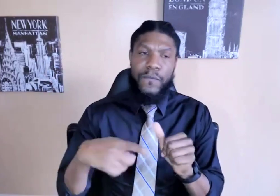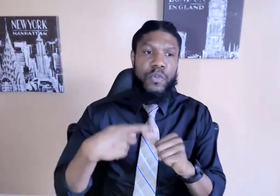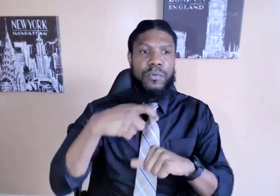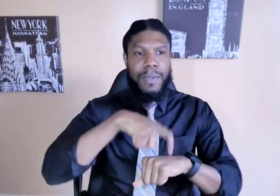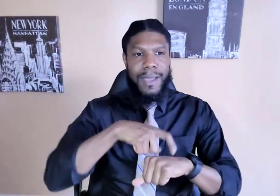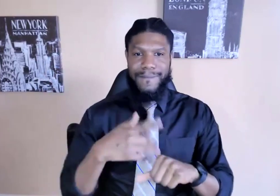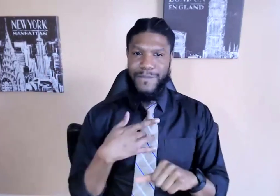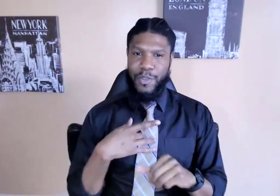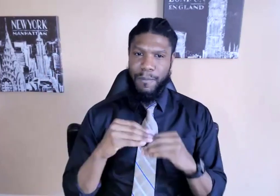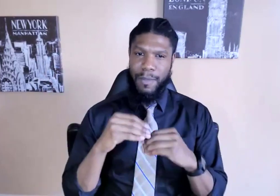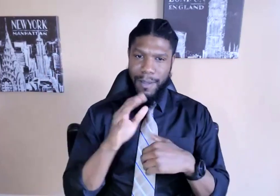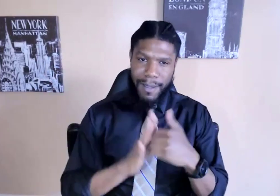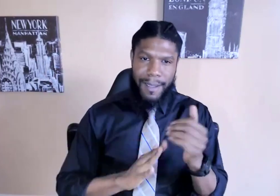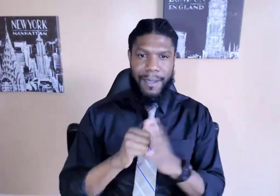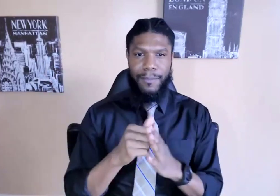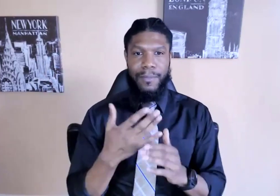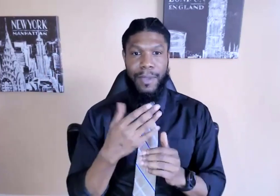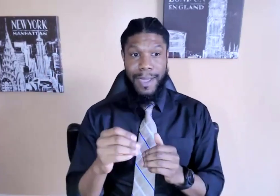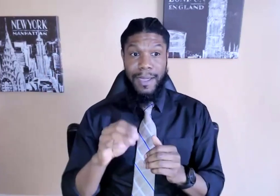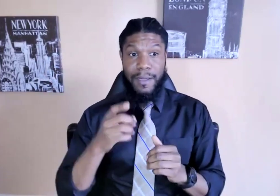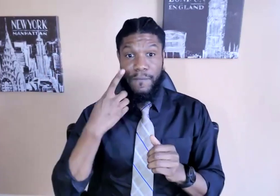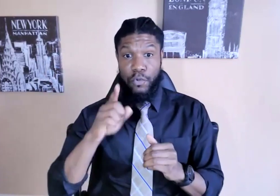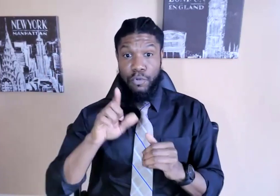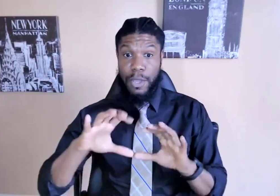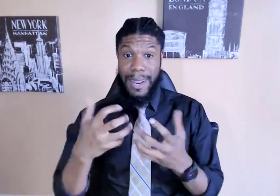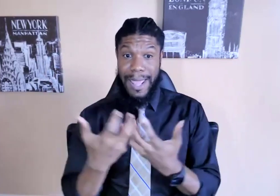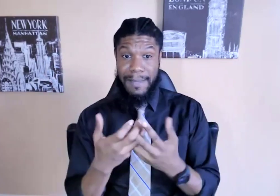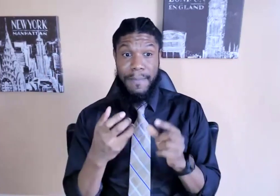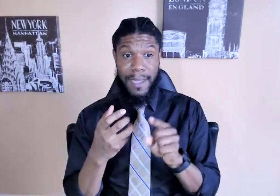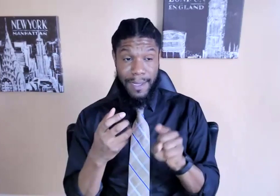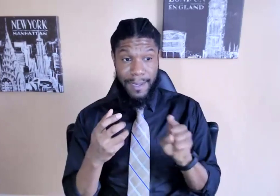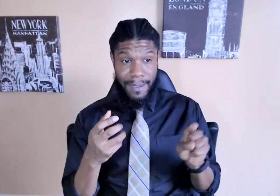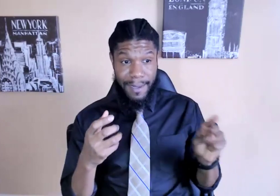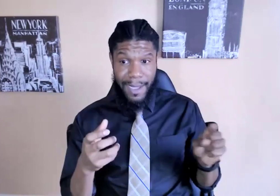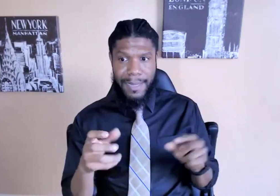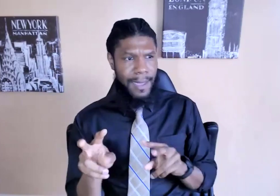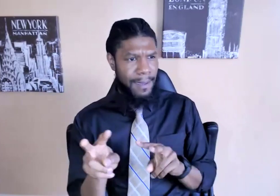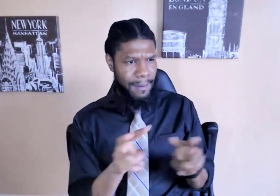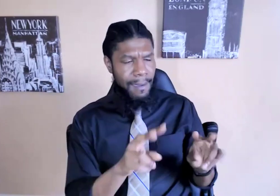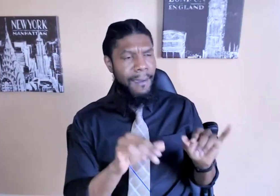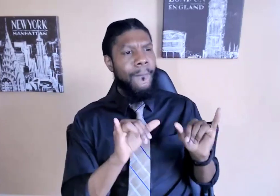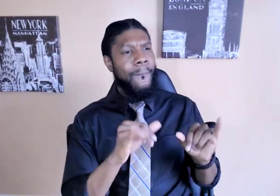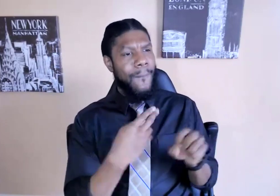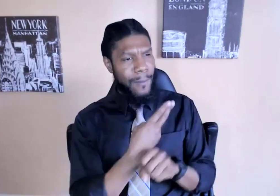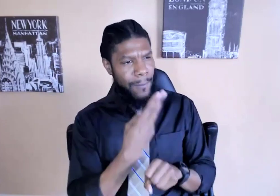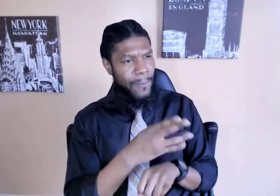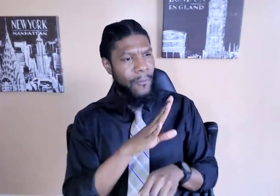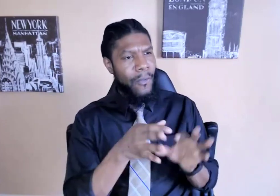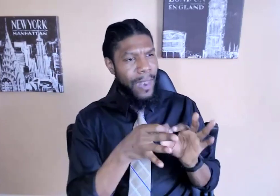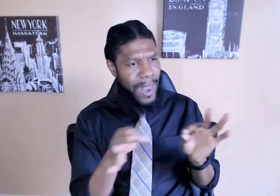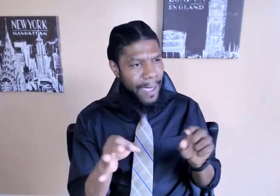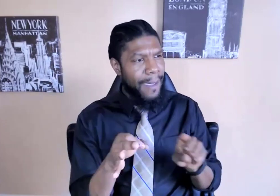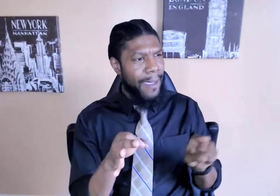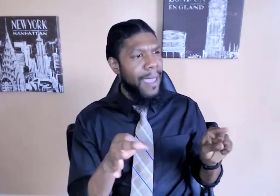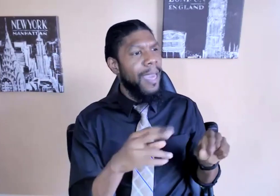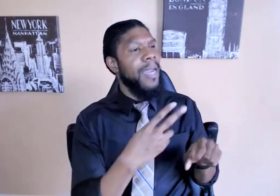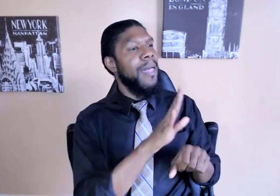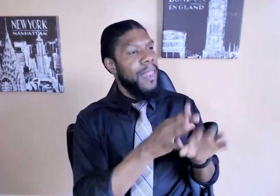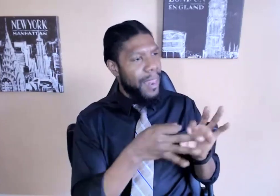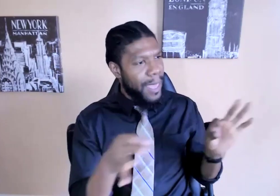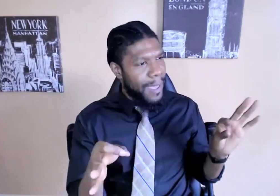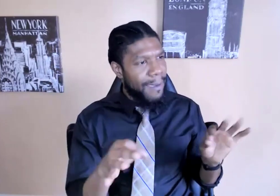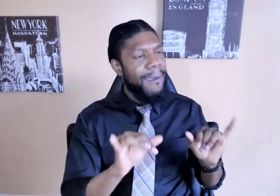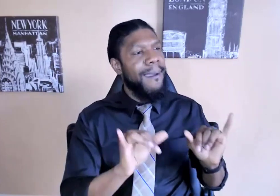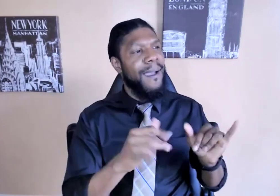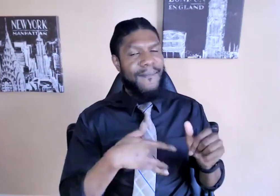classmates doing, when even for their classmates, a lot of that cognitive labor is invisible to